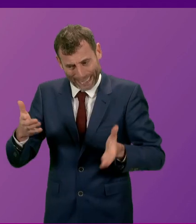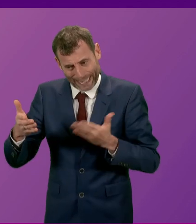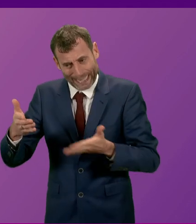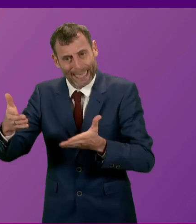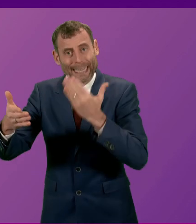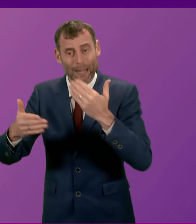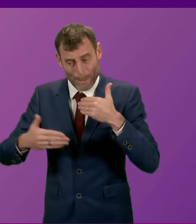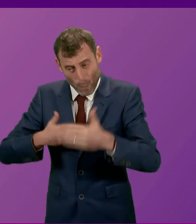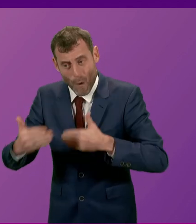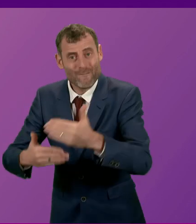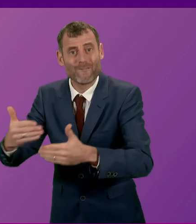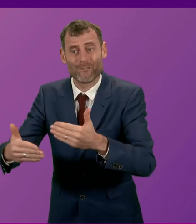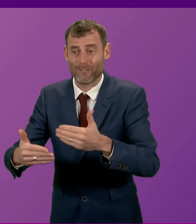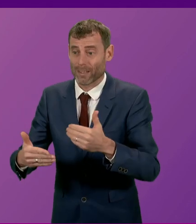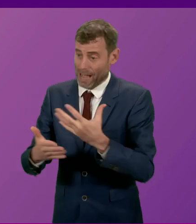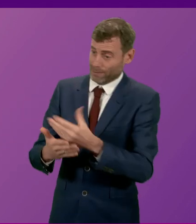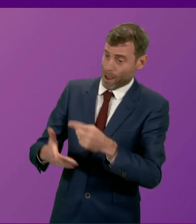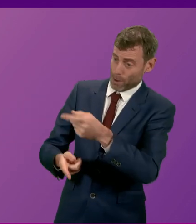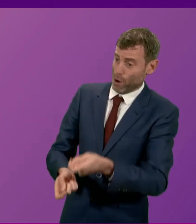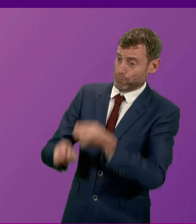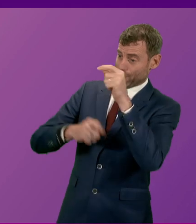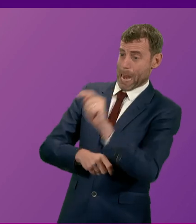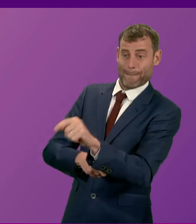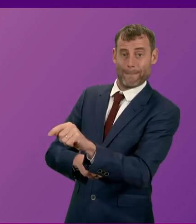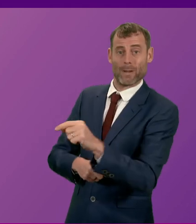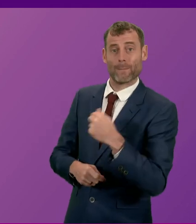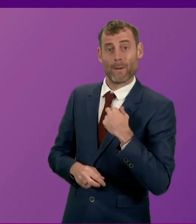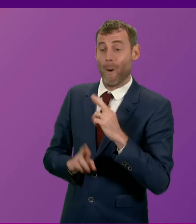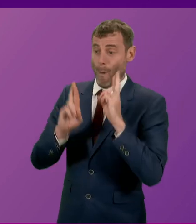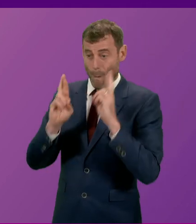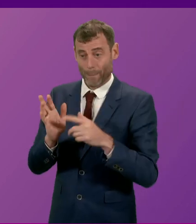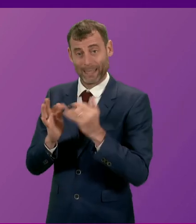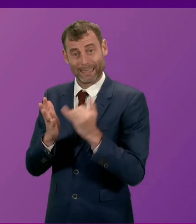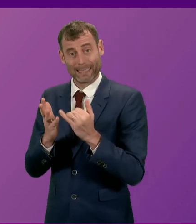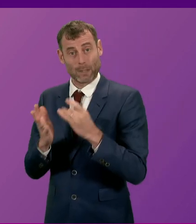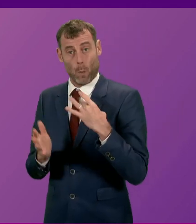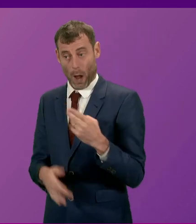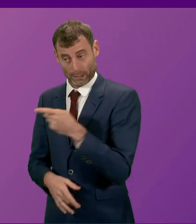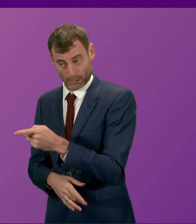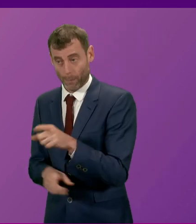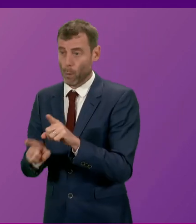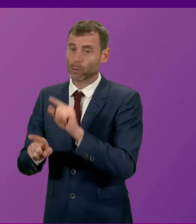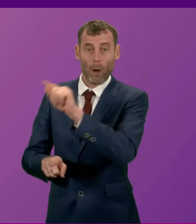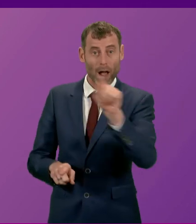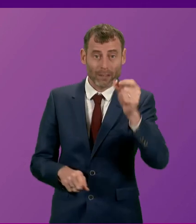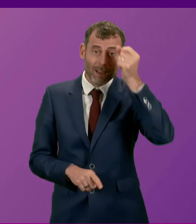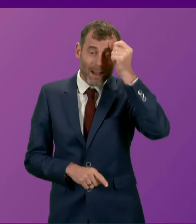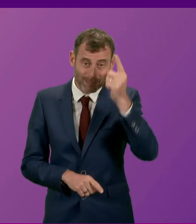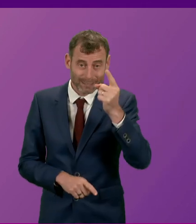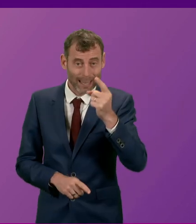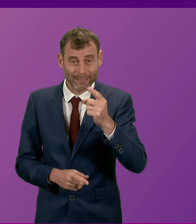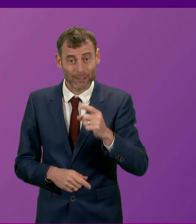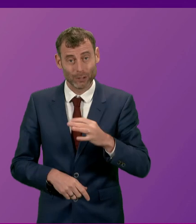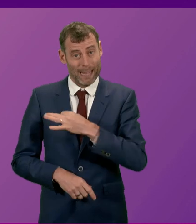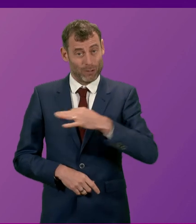her constituent. But I hope that Tess White and colleagues can understand that there is clinical priority